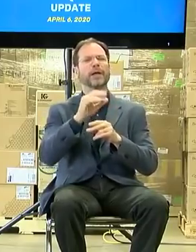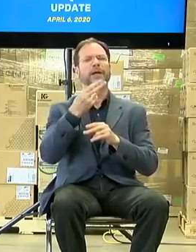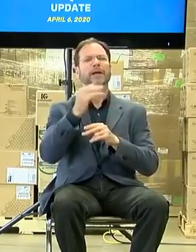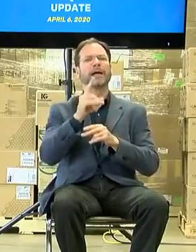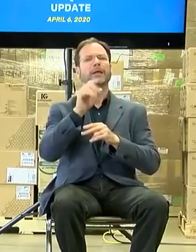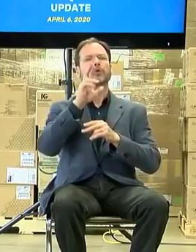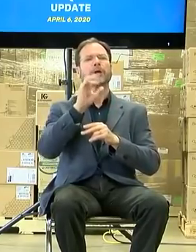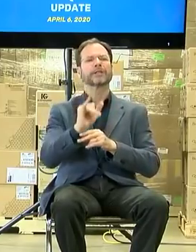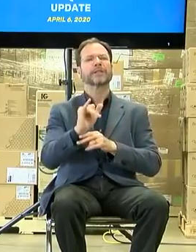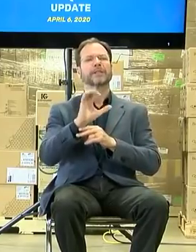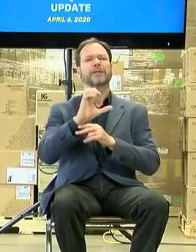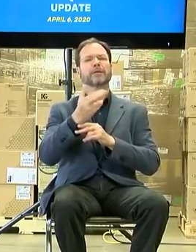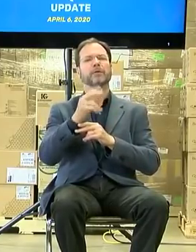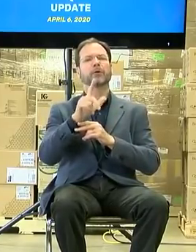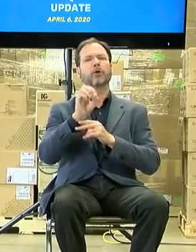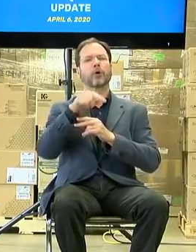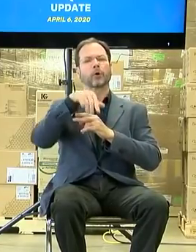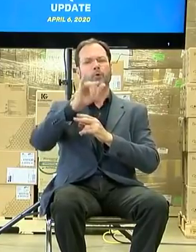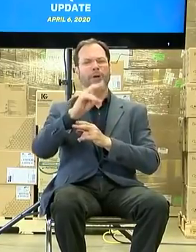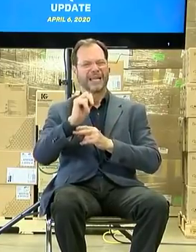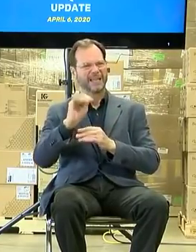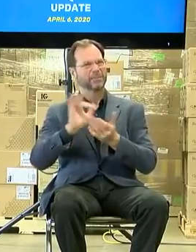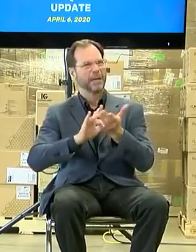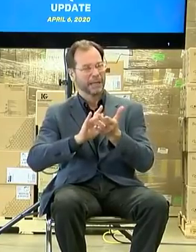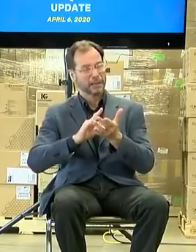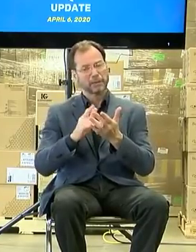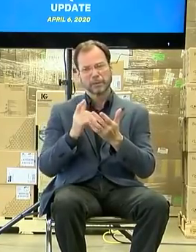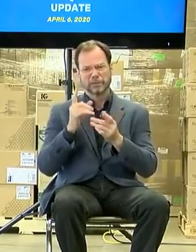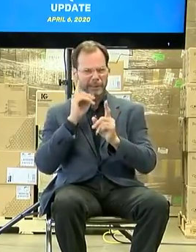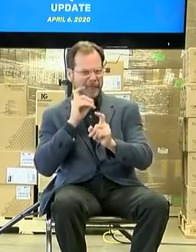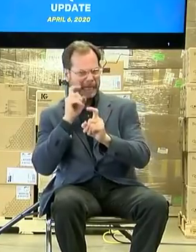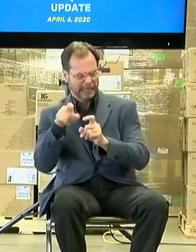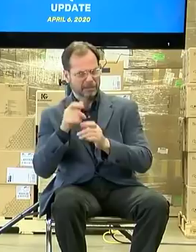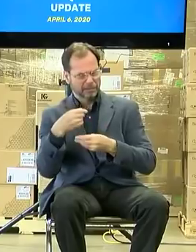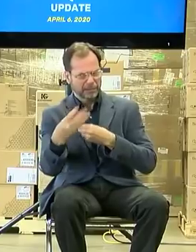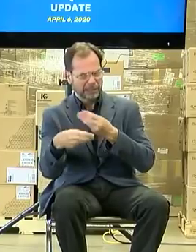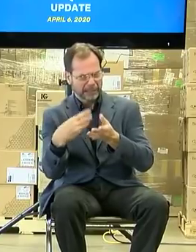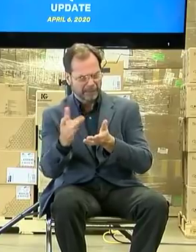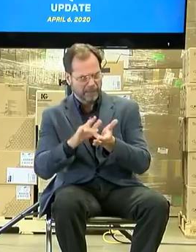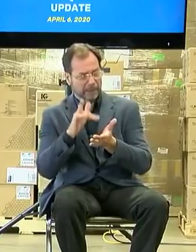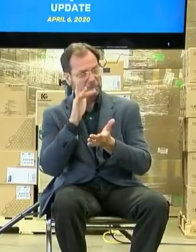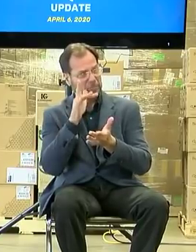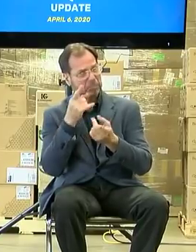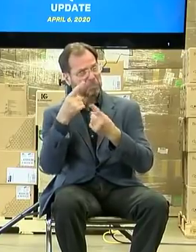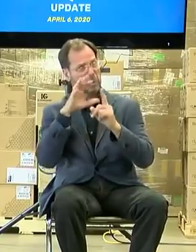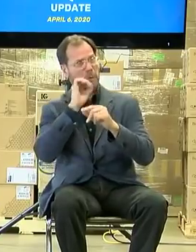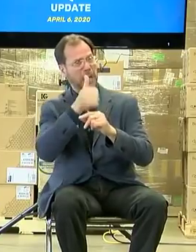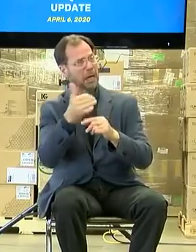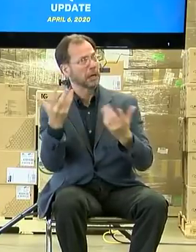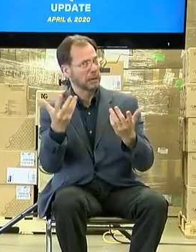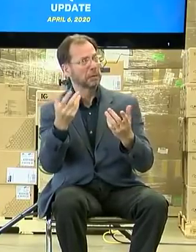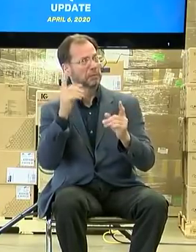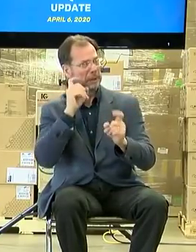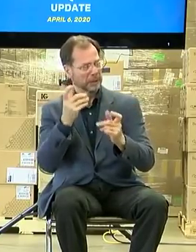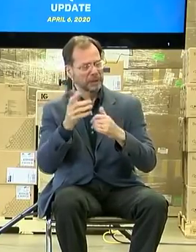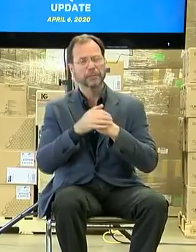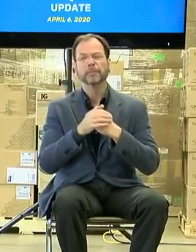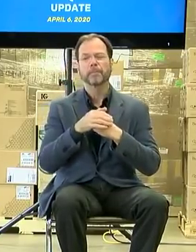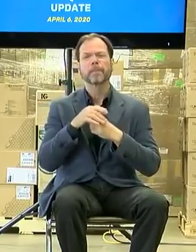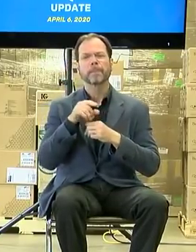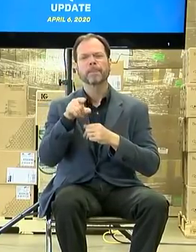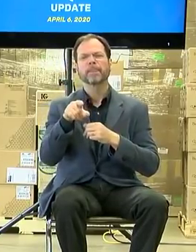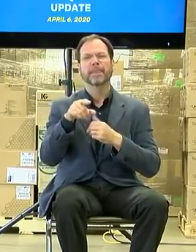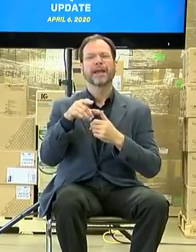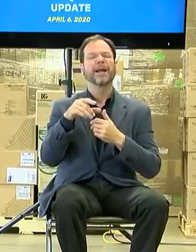hydroxychloroquine to determine whether or not it will be a successful treatment for those patients. They are, for the most part, in